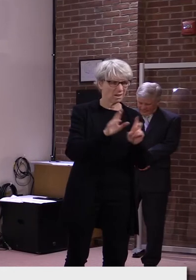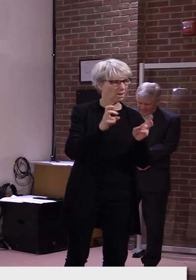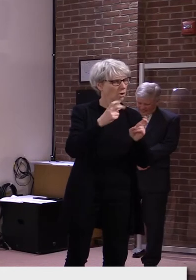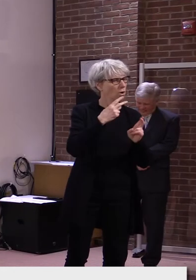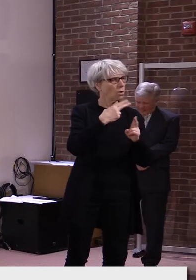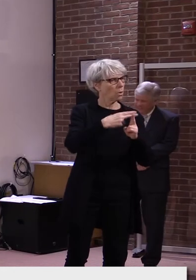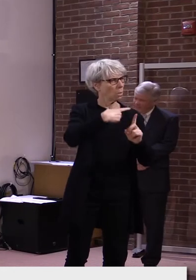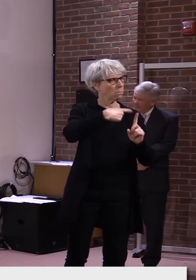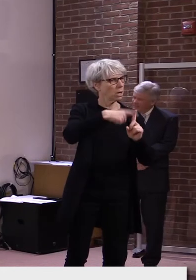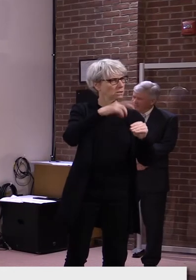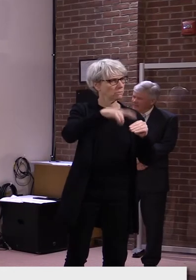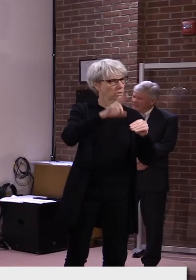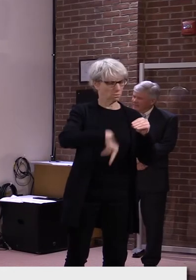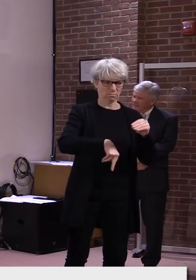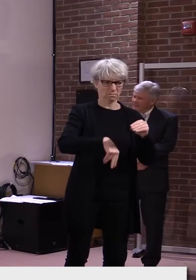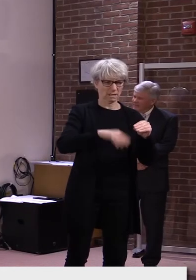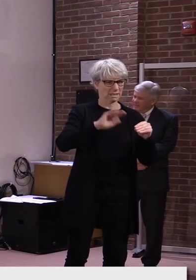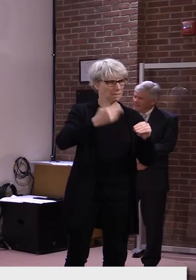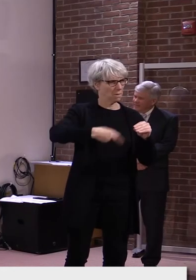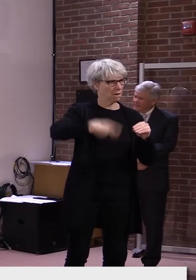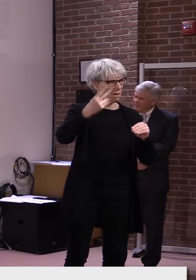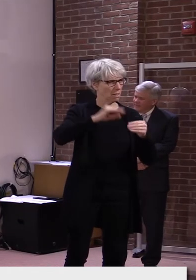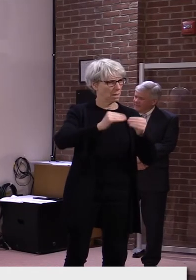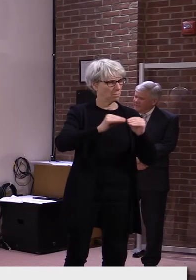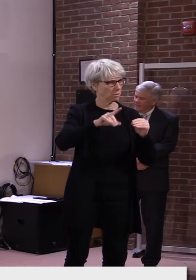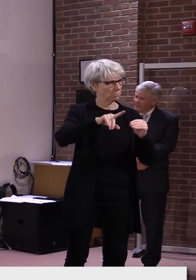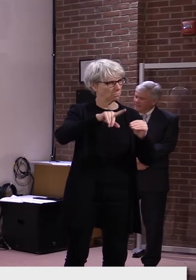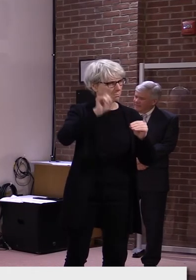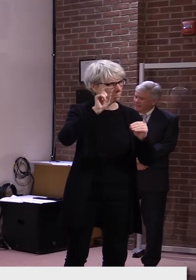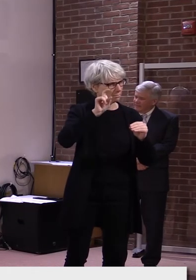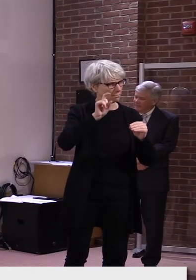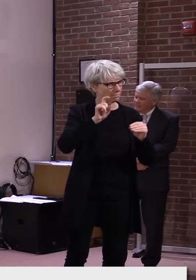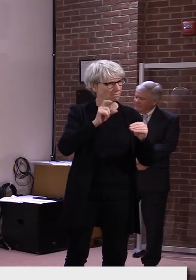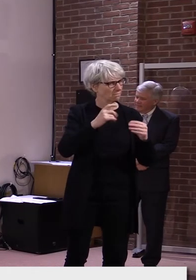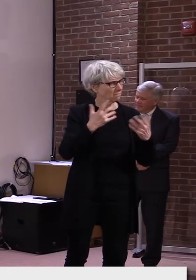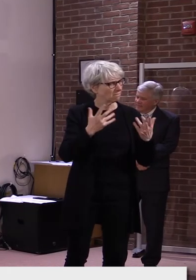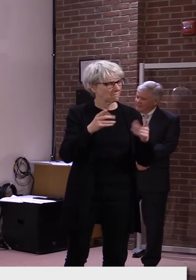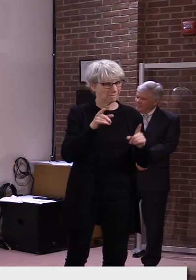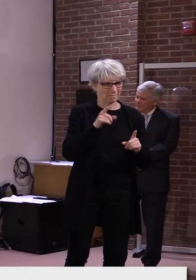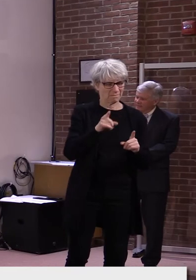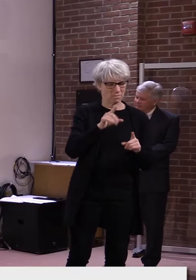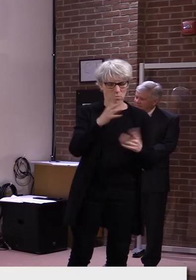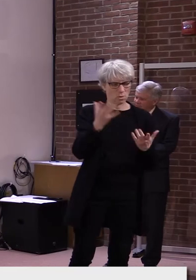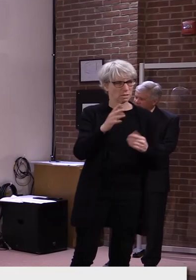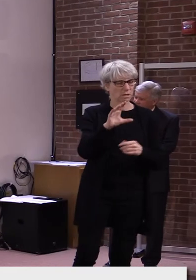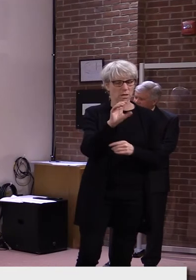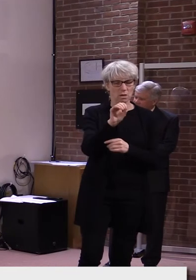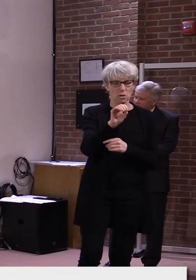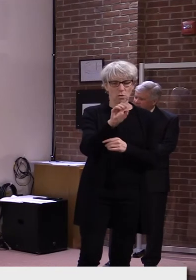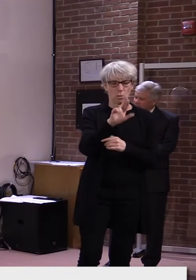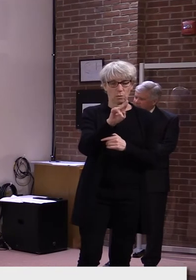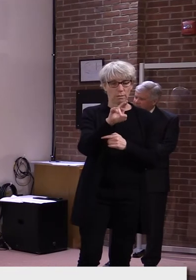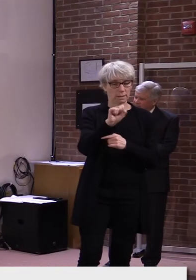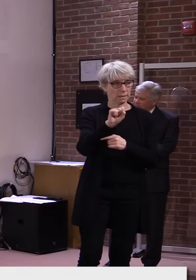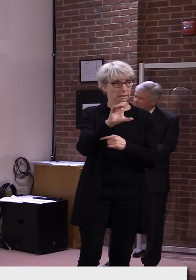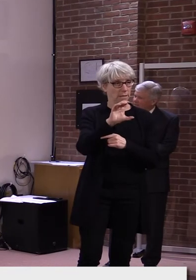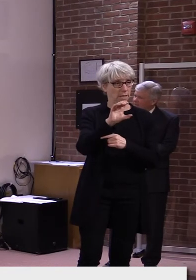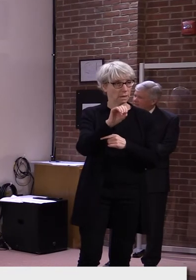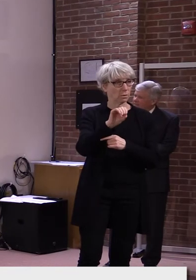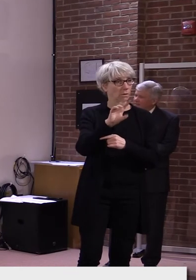as to whether this actually reflects a potential problem,